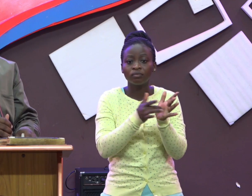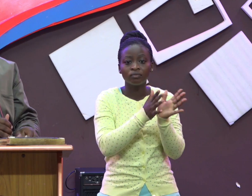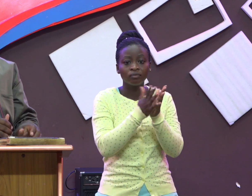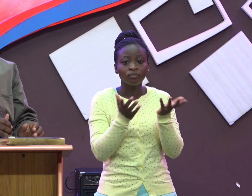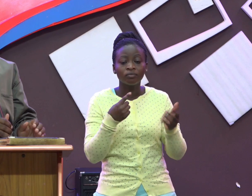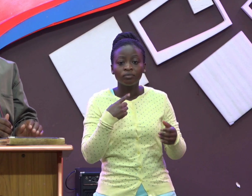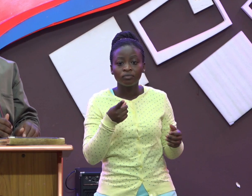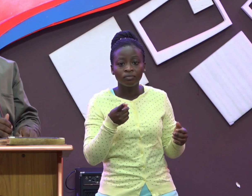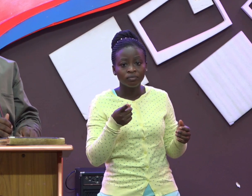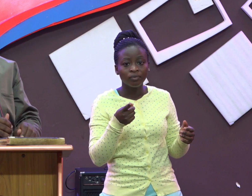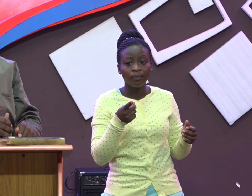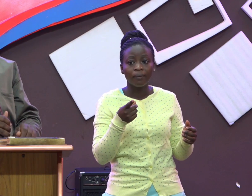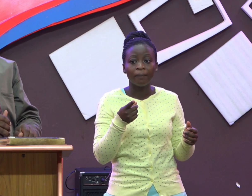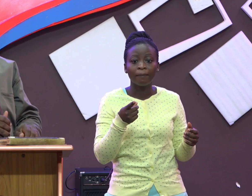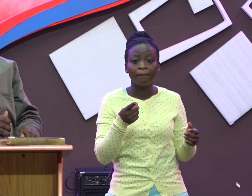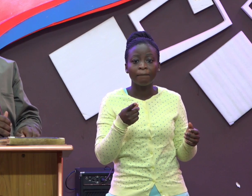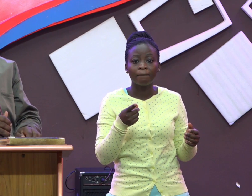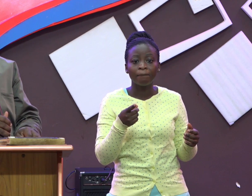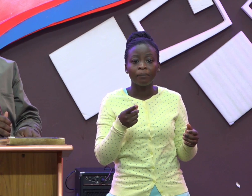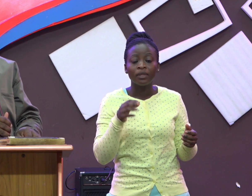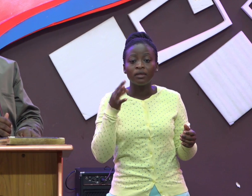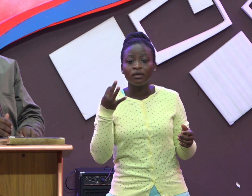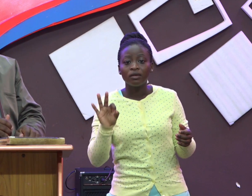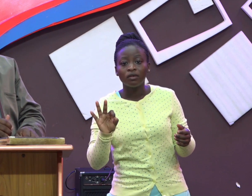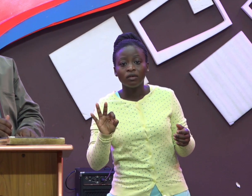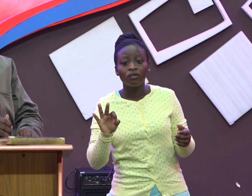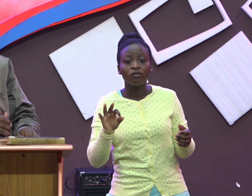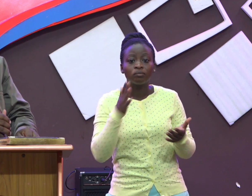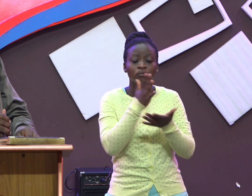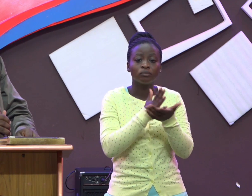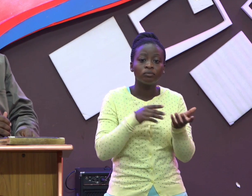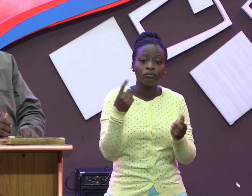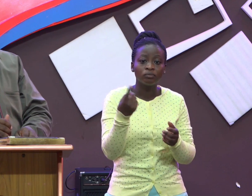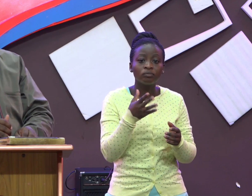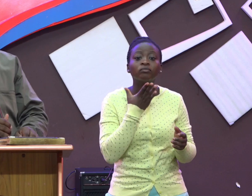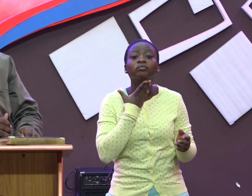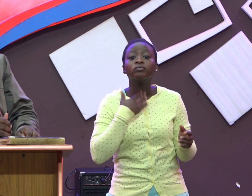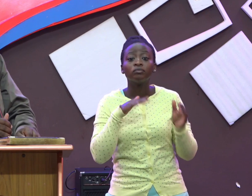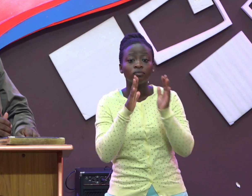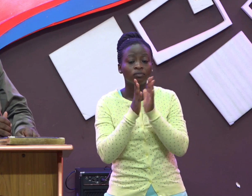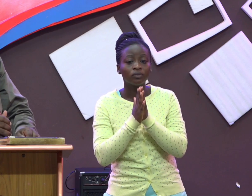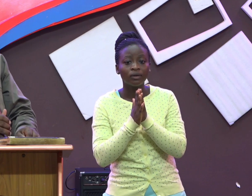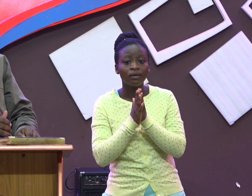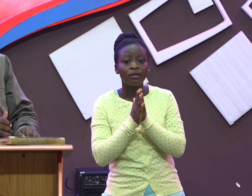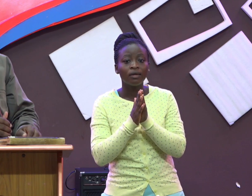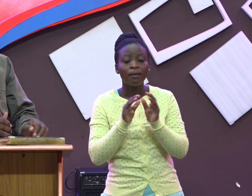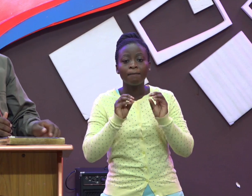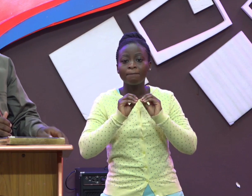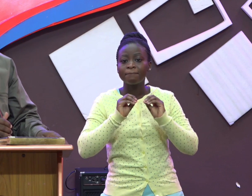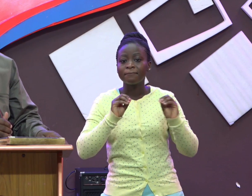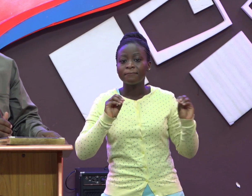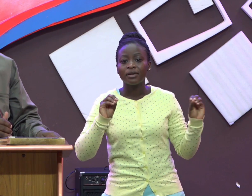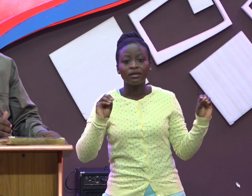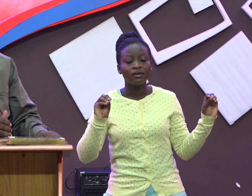There is somewhere when our Lord Jesus Christ said. That when someone wants to pray. Don't always be